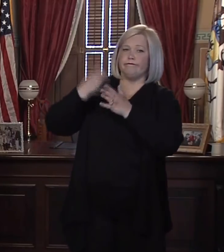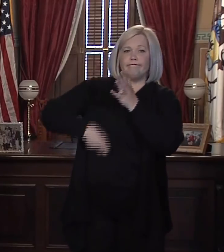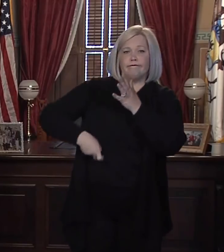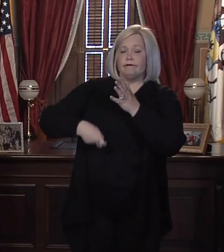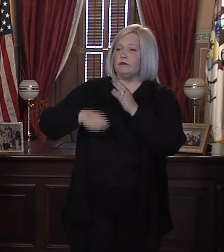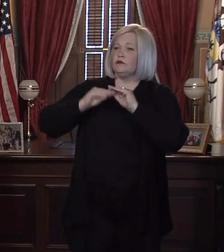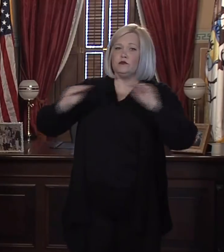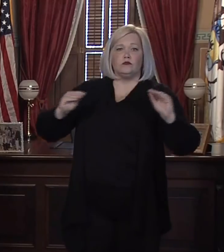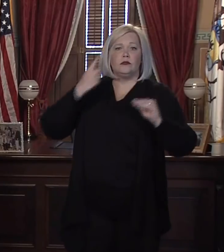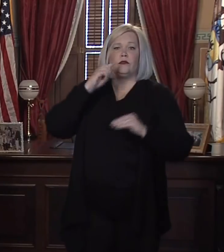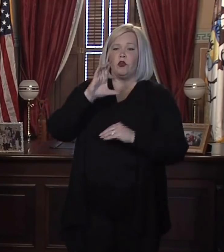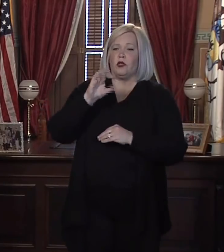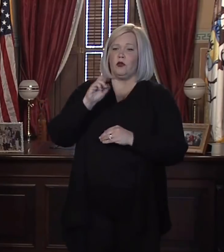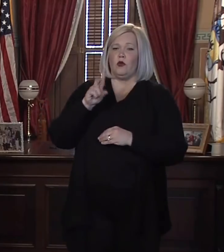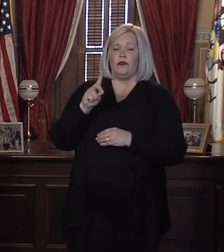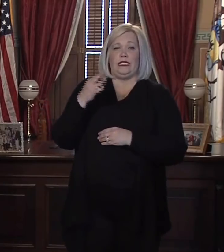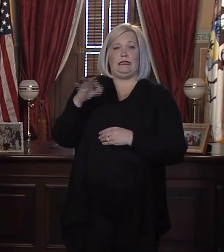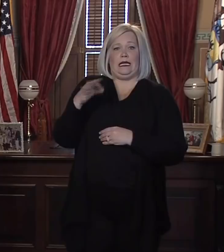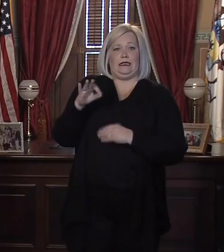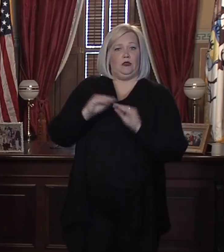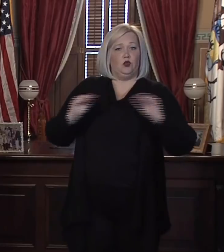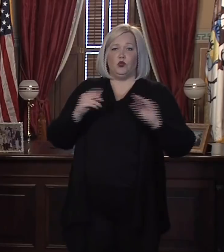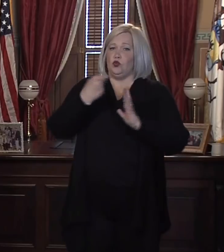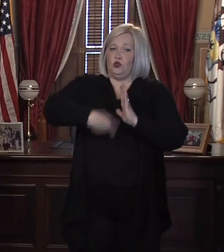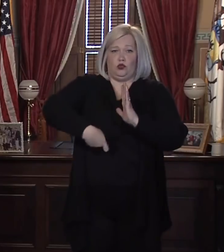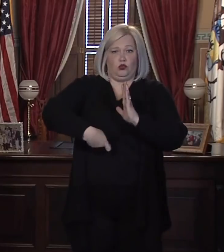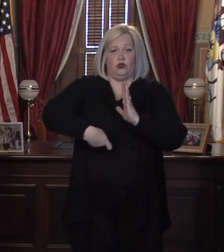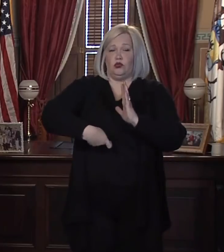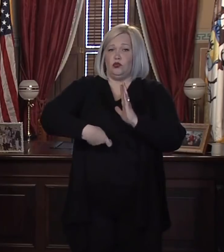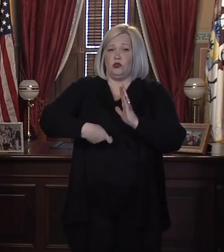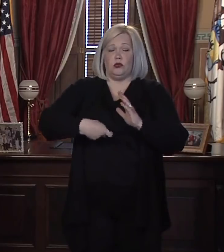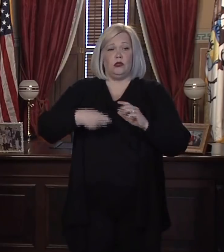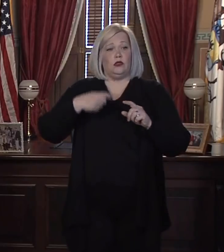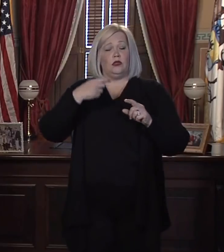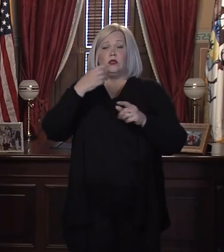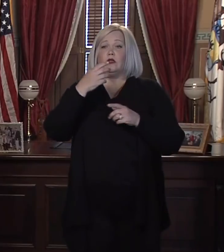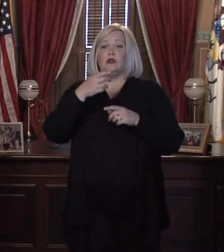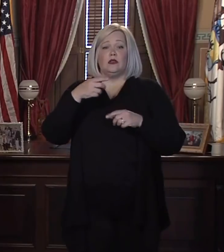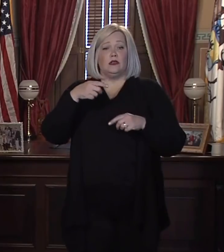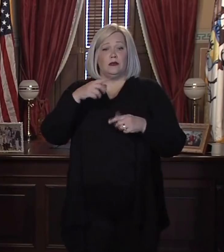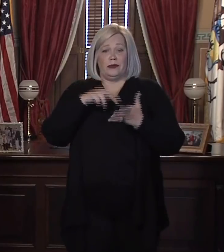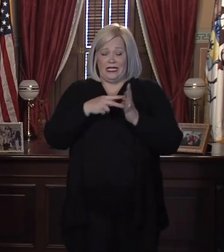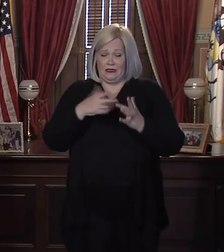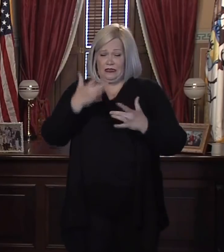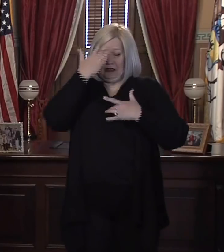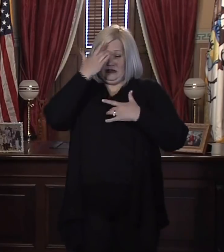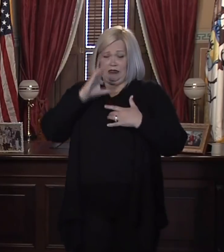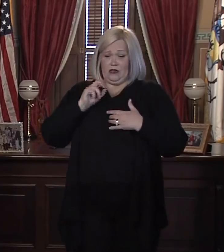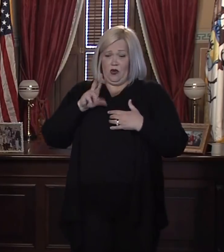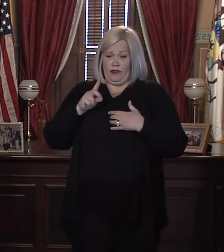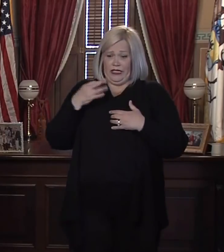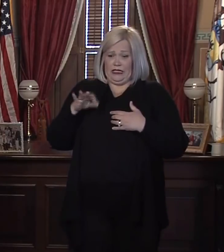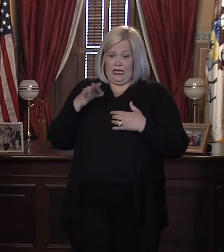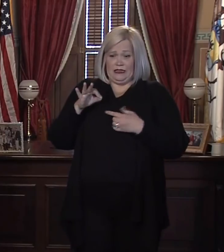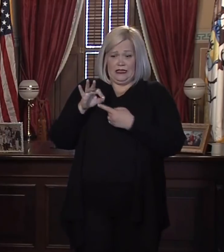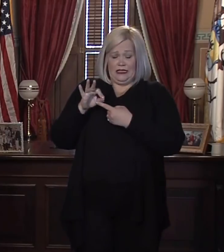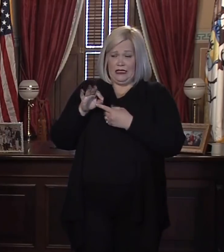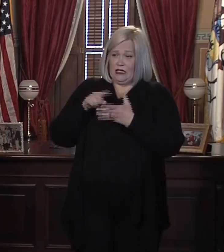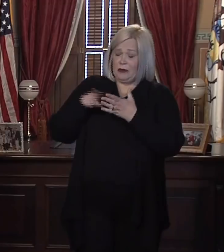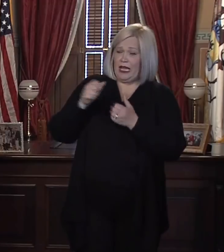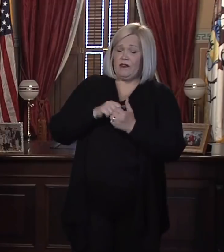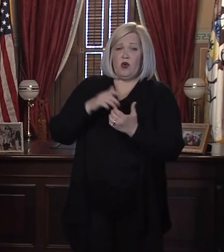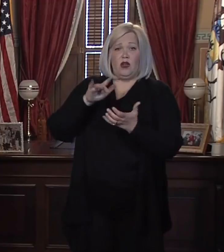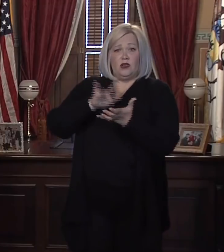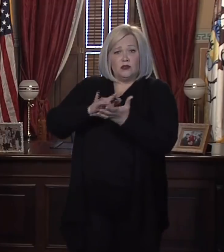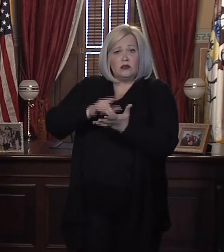testing and treatments. Consumers with these plans will not be charged cost sharing for coronavirus-related